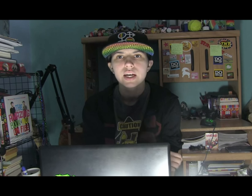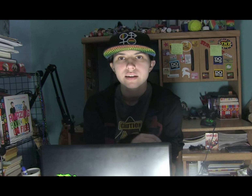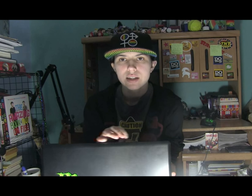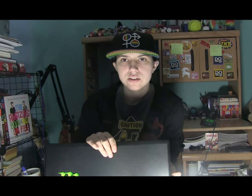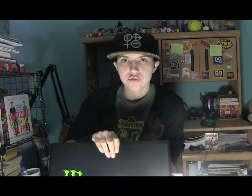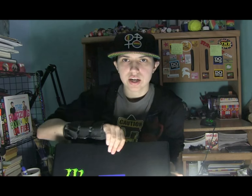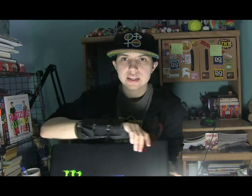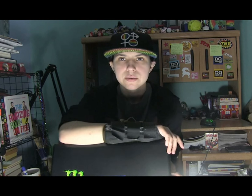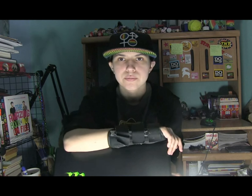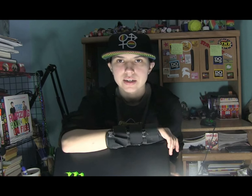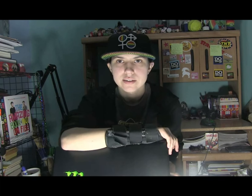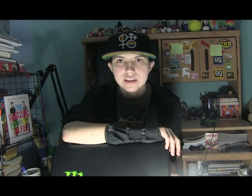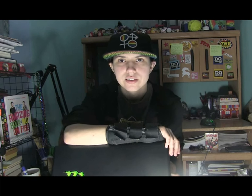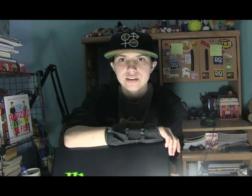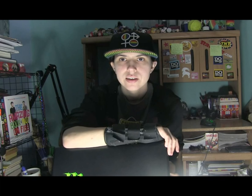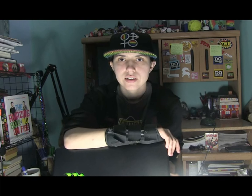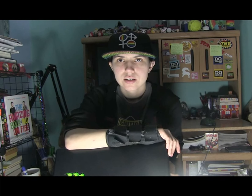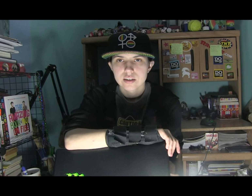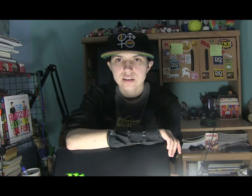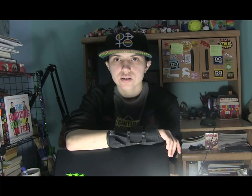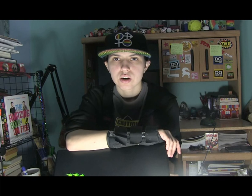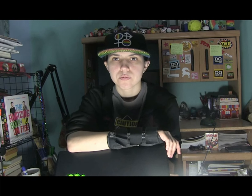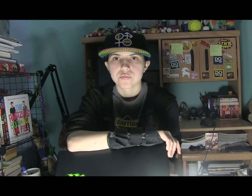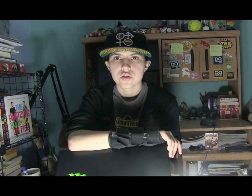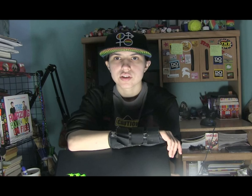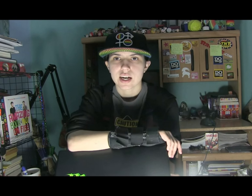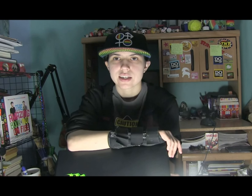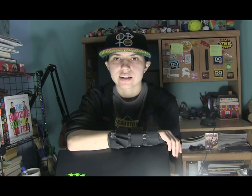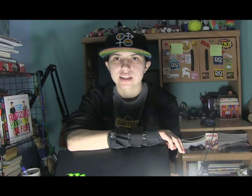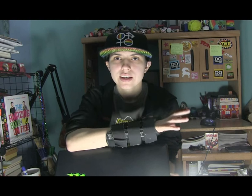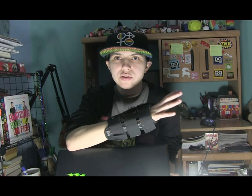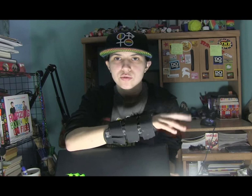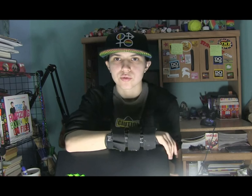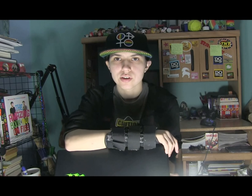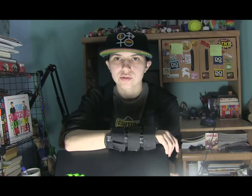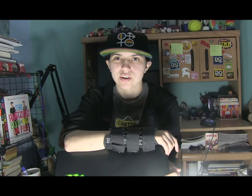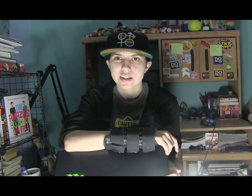not great, but you know, just gotta continue going, right?